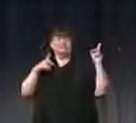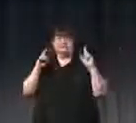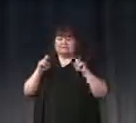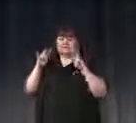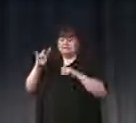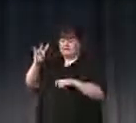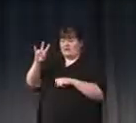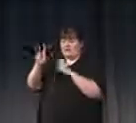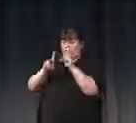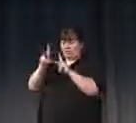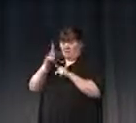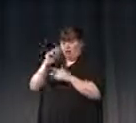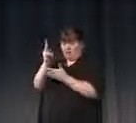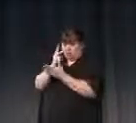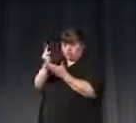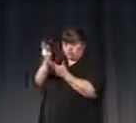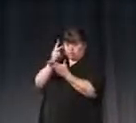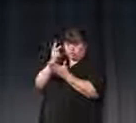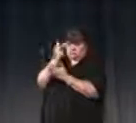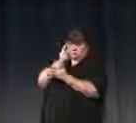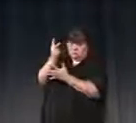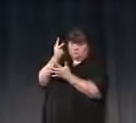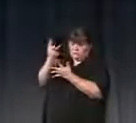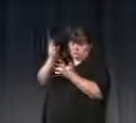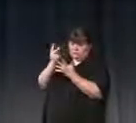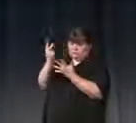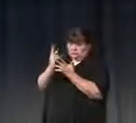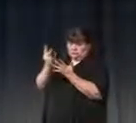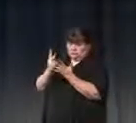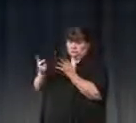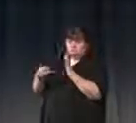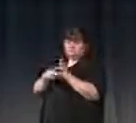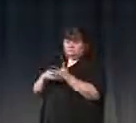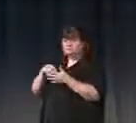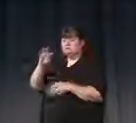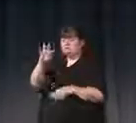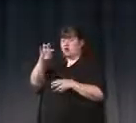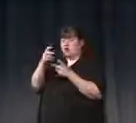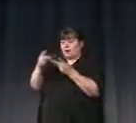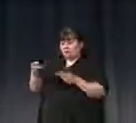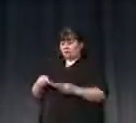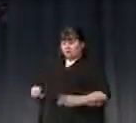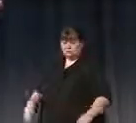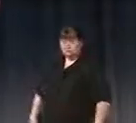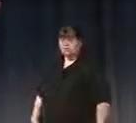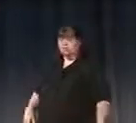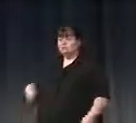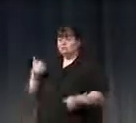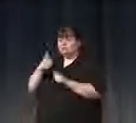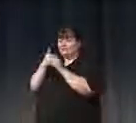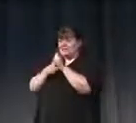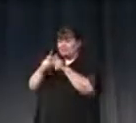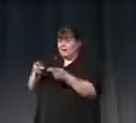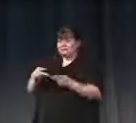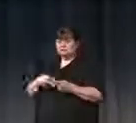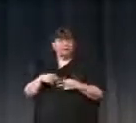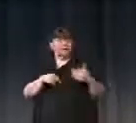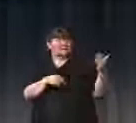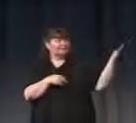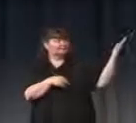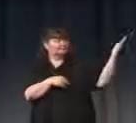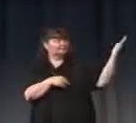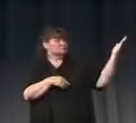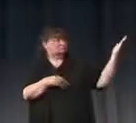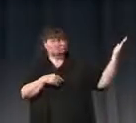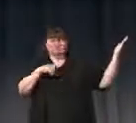people in this for 2 weeks each, and so we've got about 400 locations. So remember, at each of these locations, we're going to get out something that looks like this. It's an